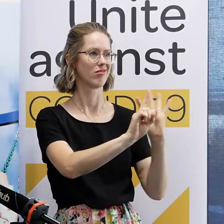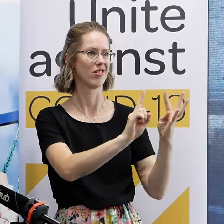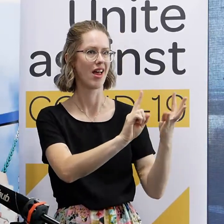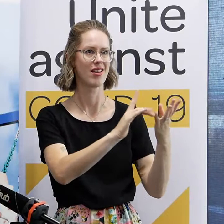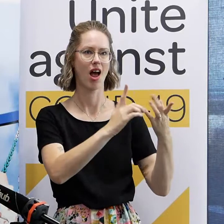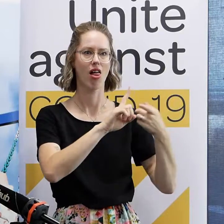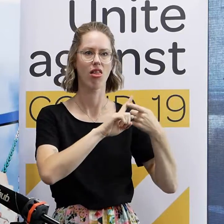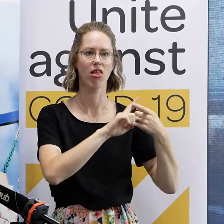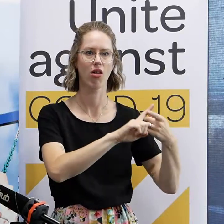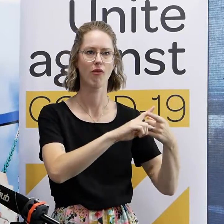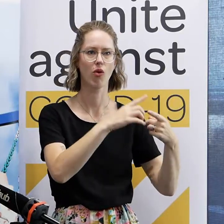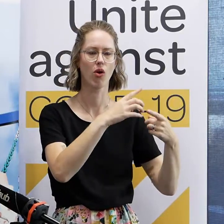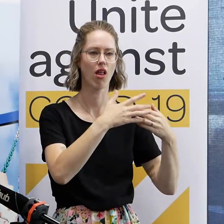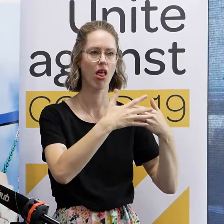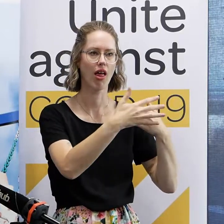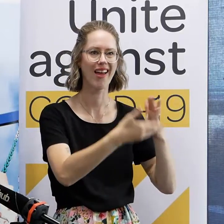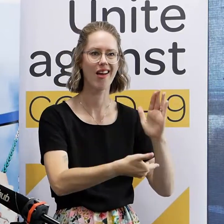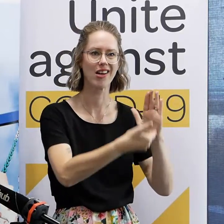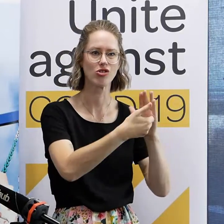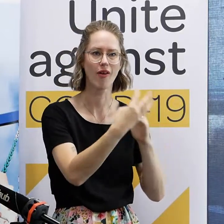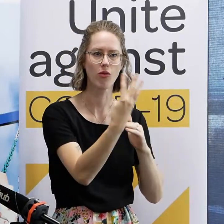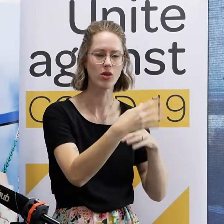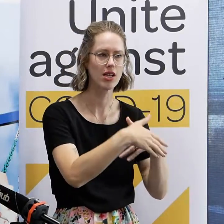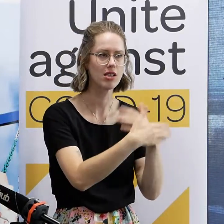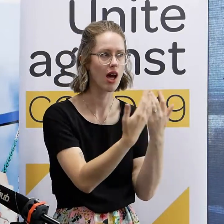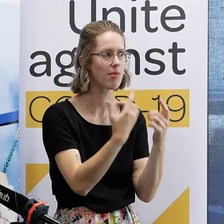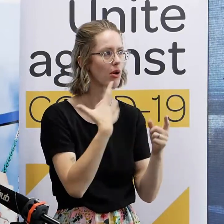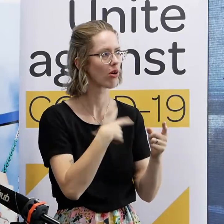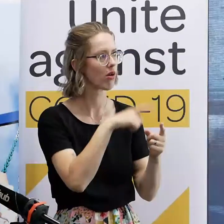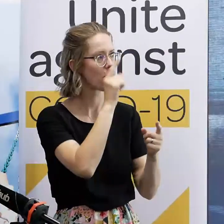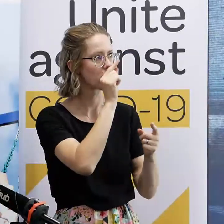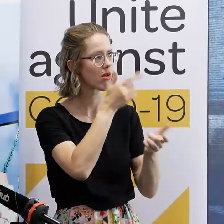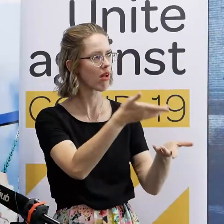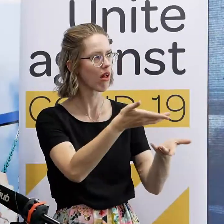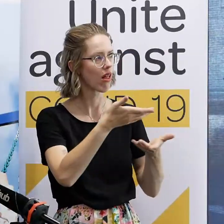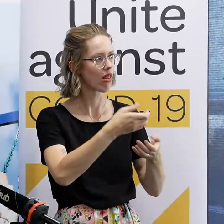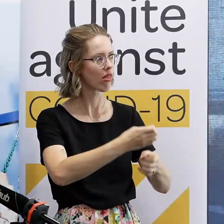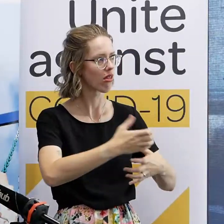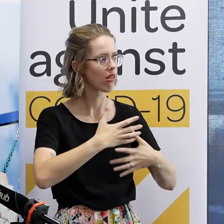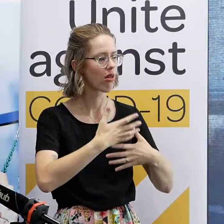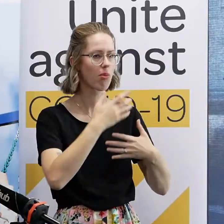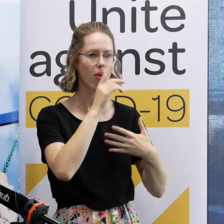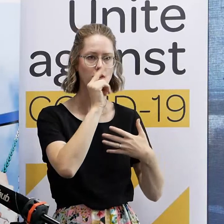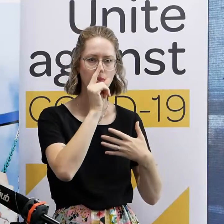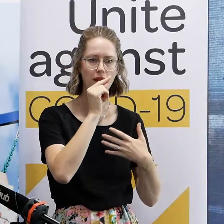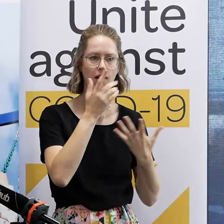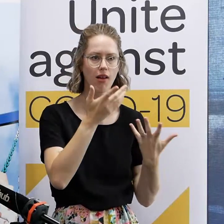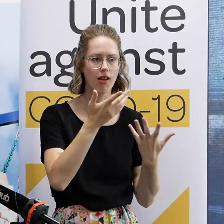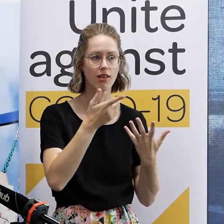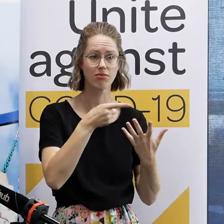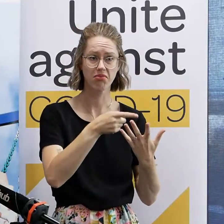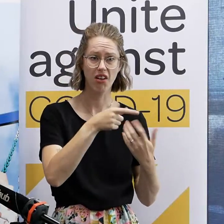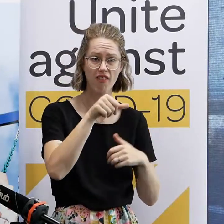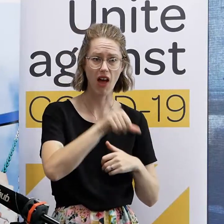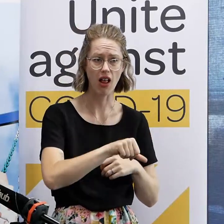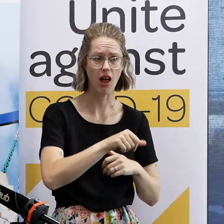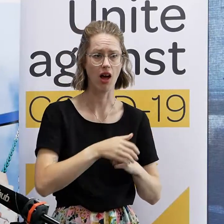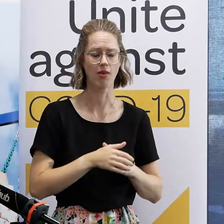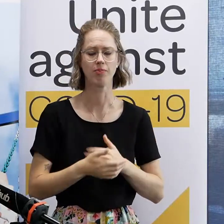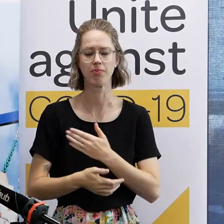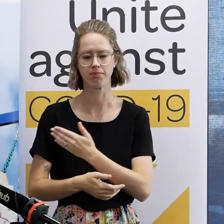facilities for longer than 14 days because they were possibly received transmission? So as I stated before,